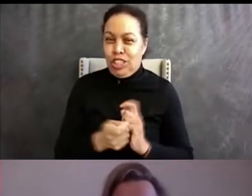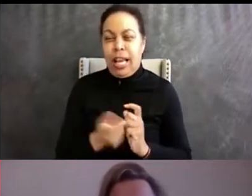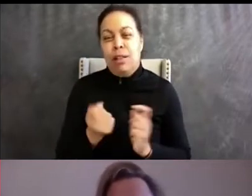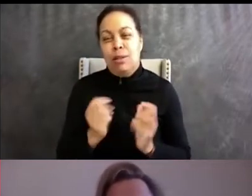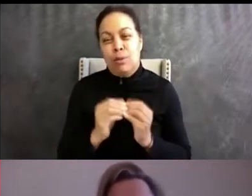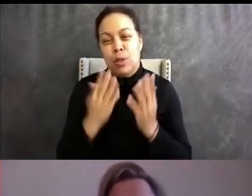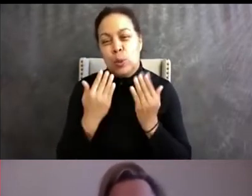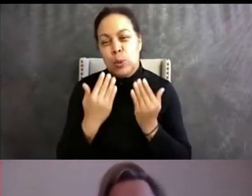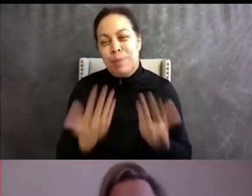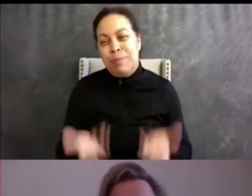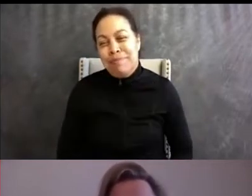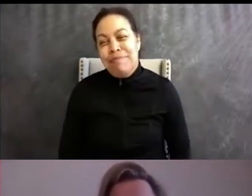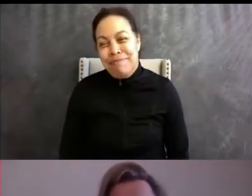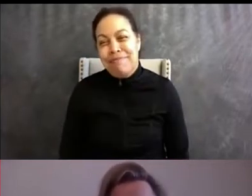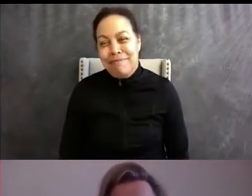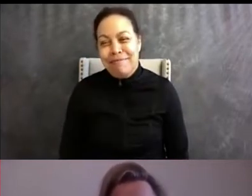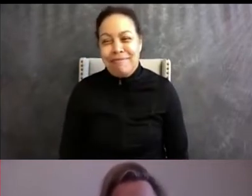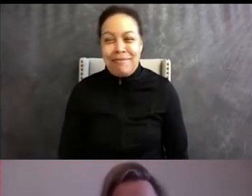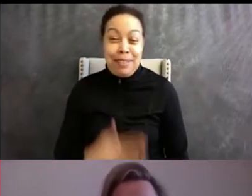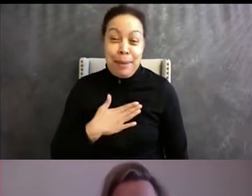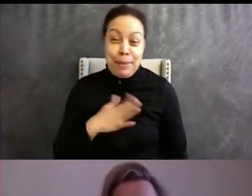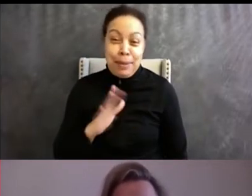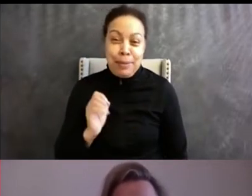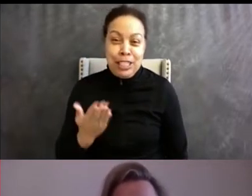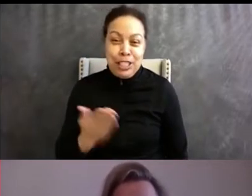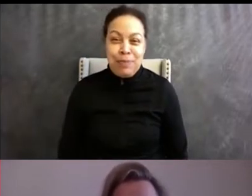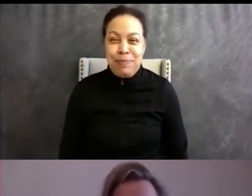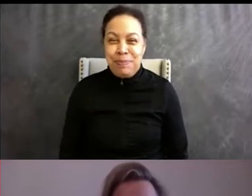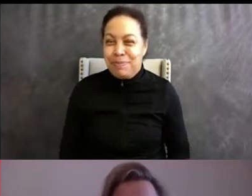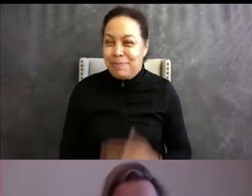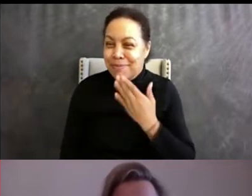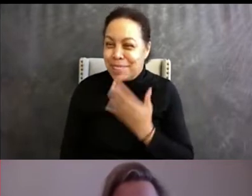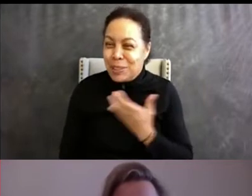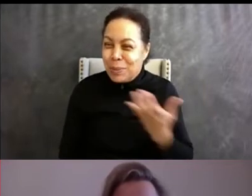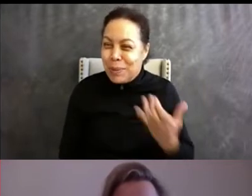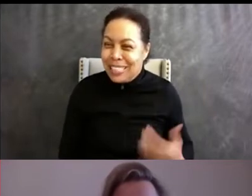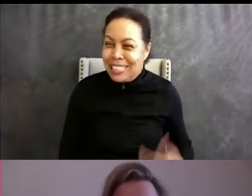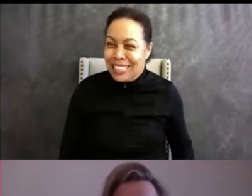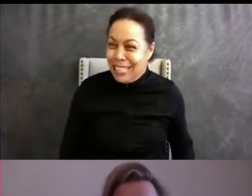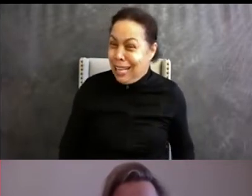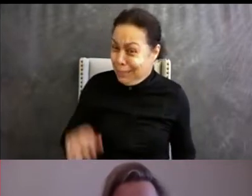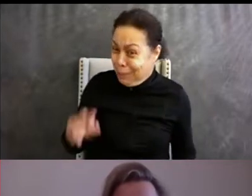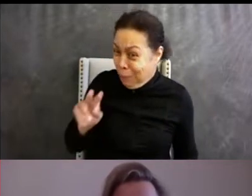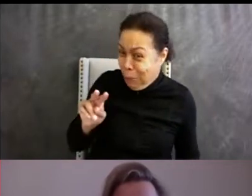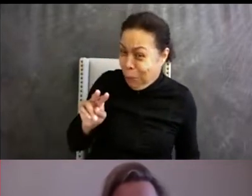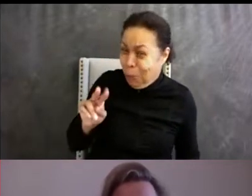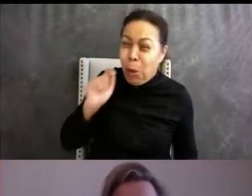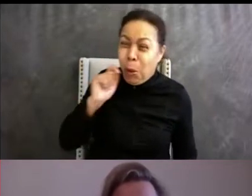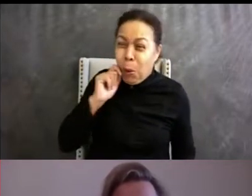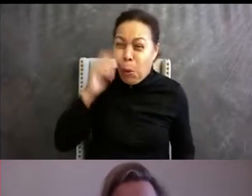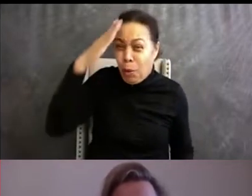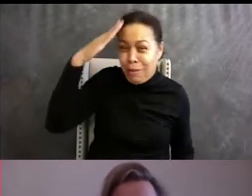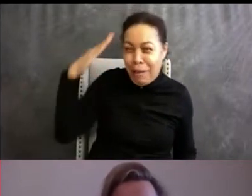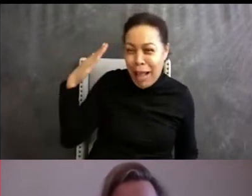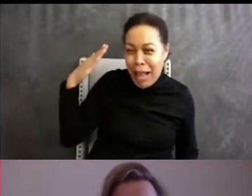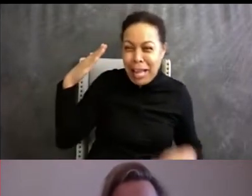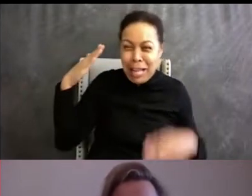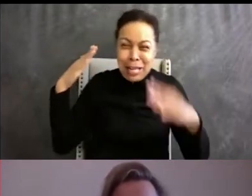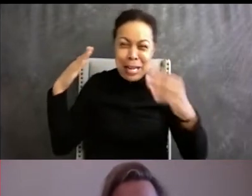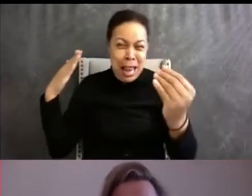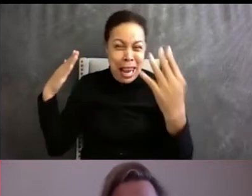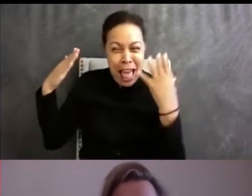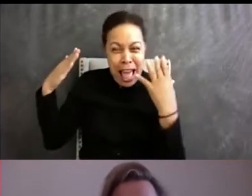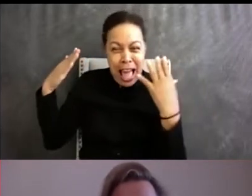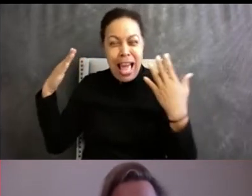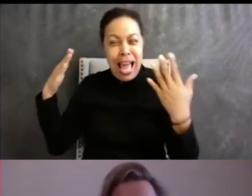here. Happy to be here. Oh, thank you so much, Lee. It looks really cool. Like, I like the angular lines and the light coming out,